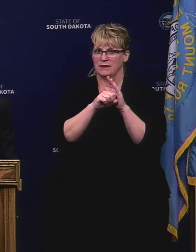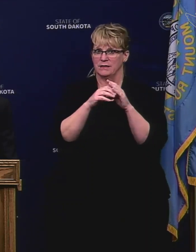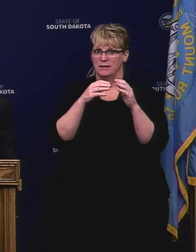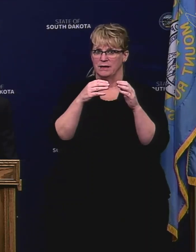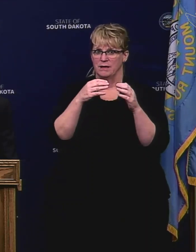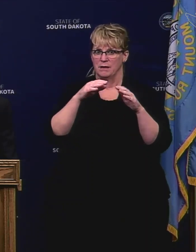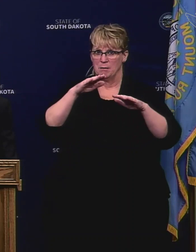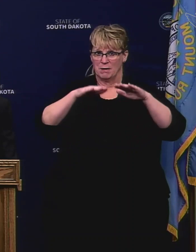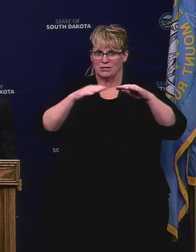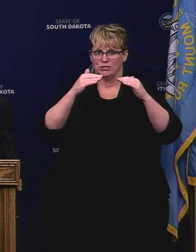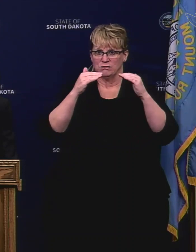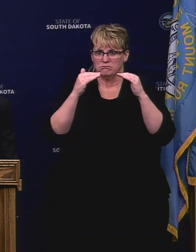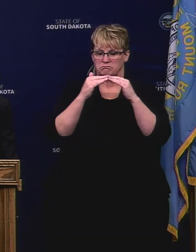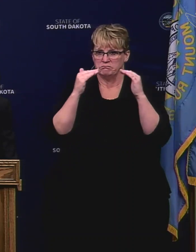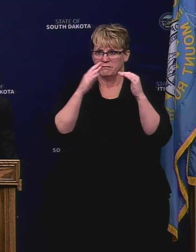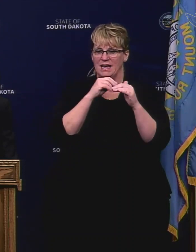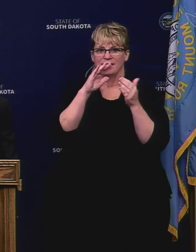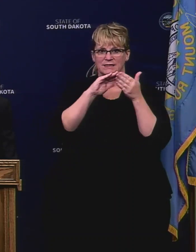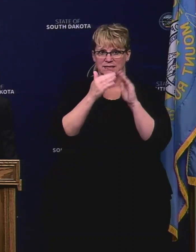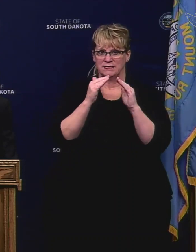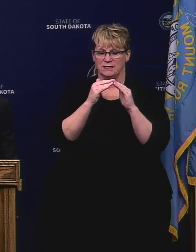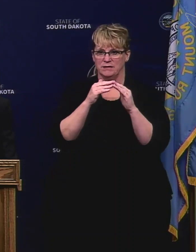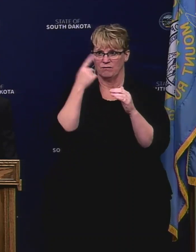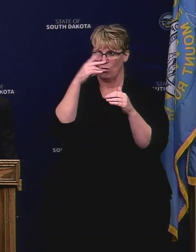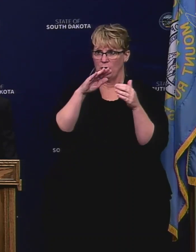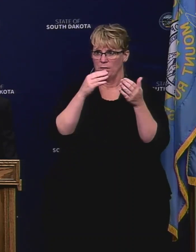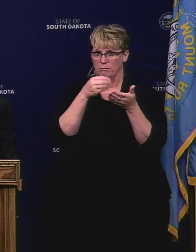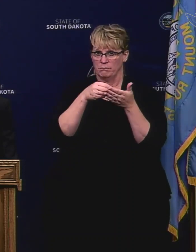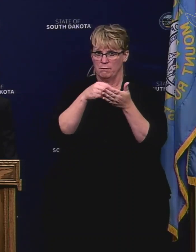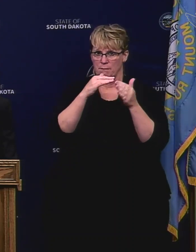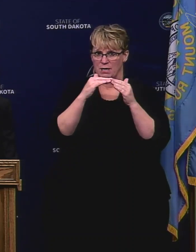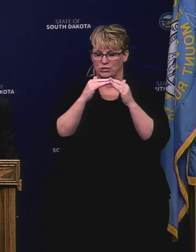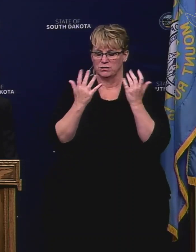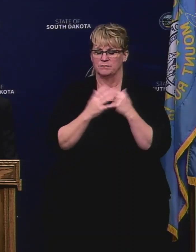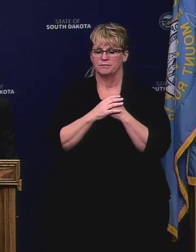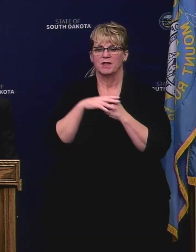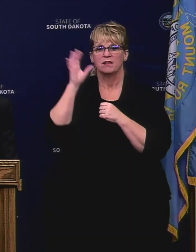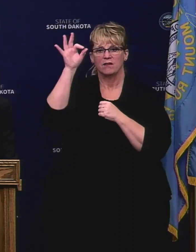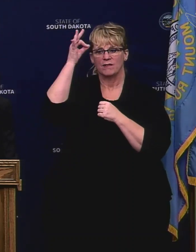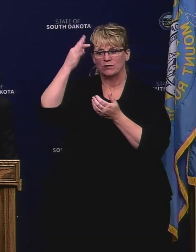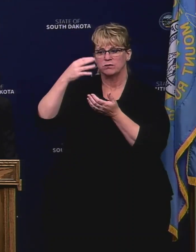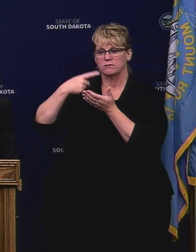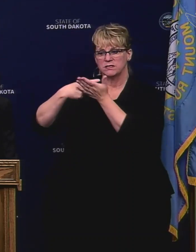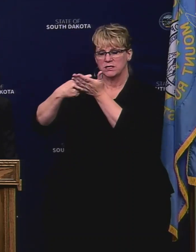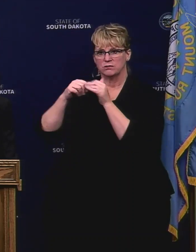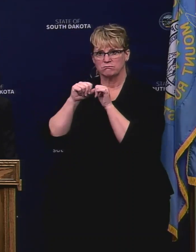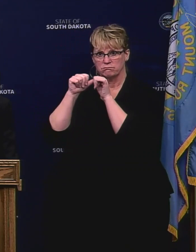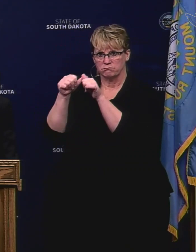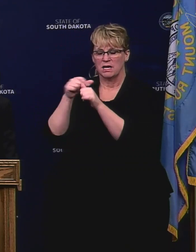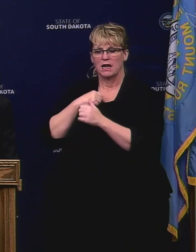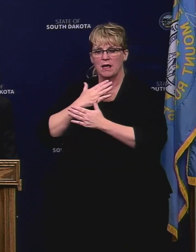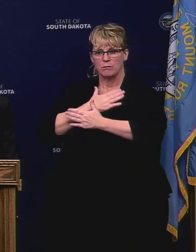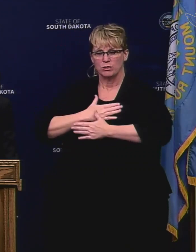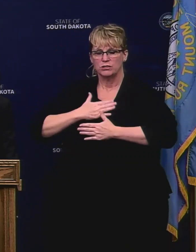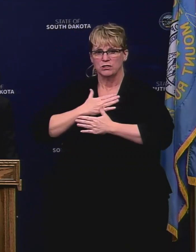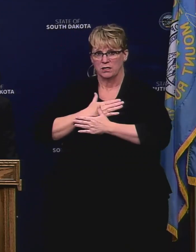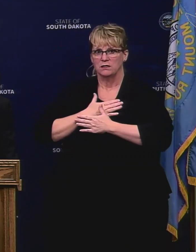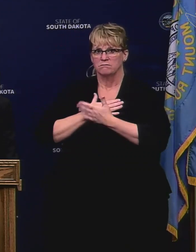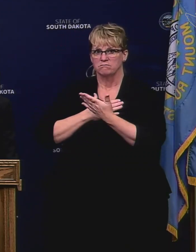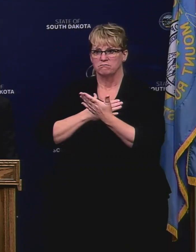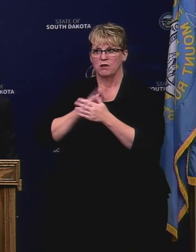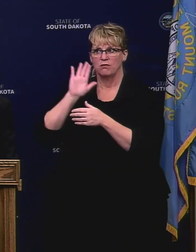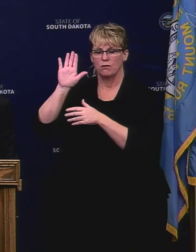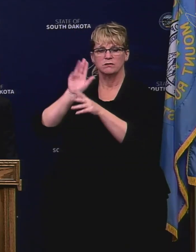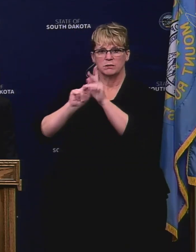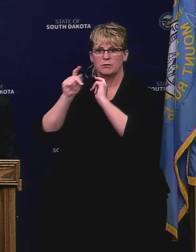budgets going forward in being able to maintain services. The federal discussions continue, and I appreciate all